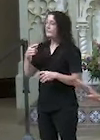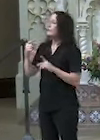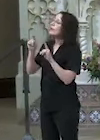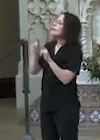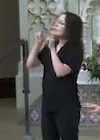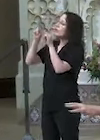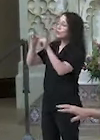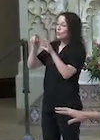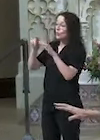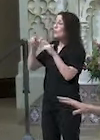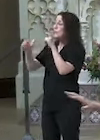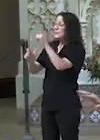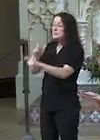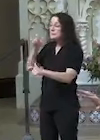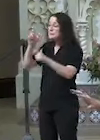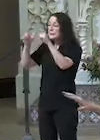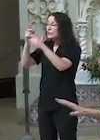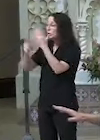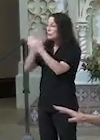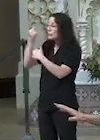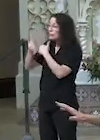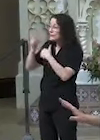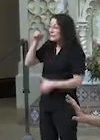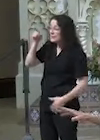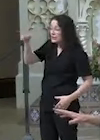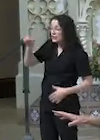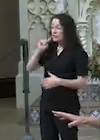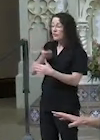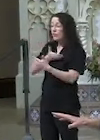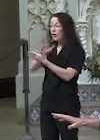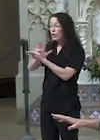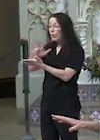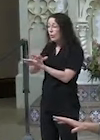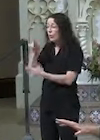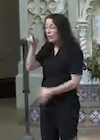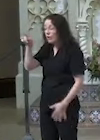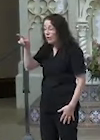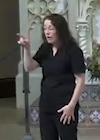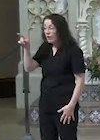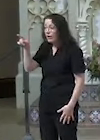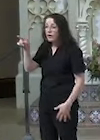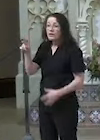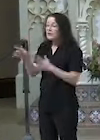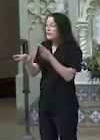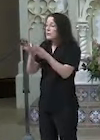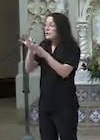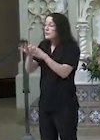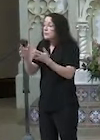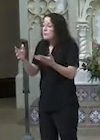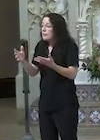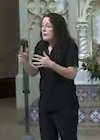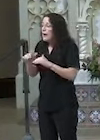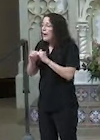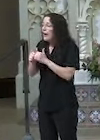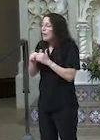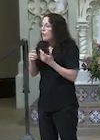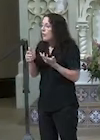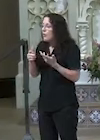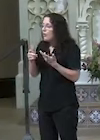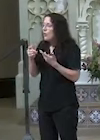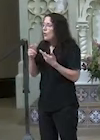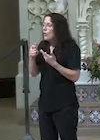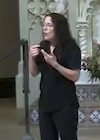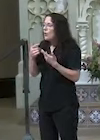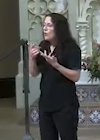this much bigger project over here for our school was simply getting a